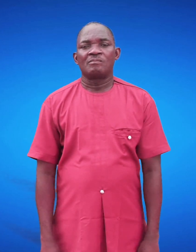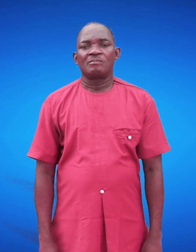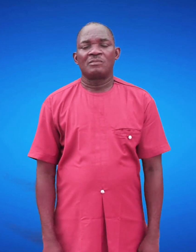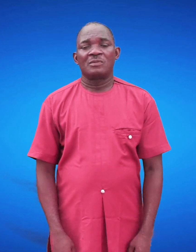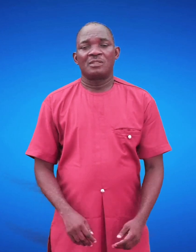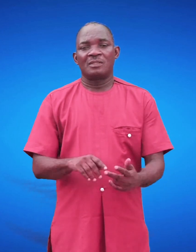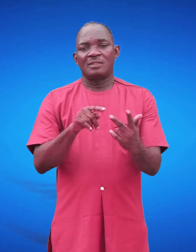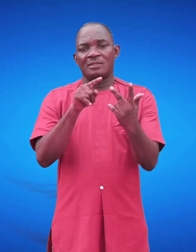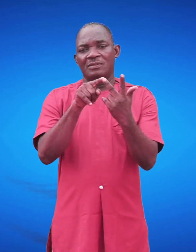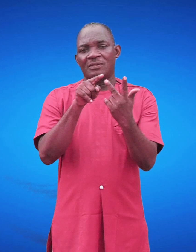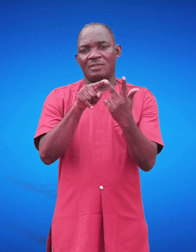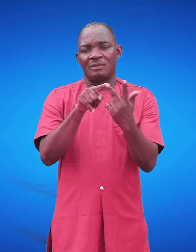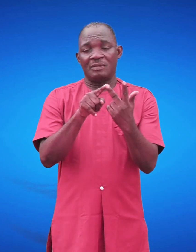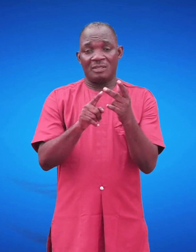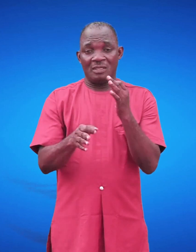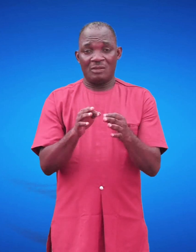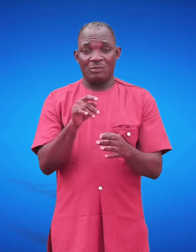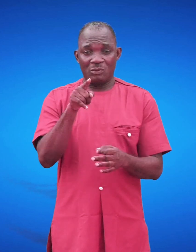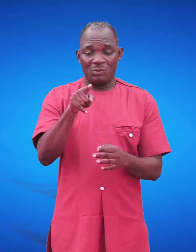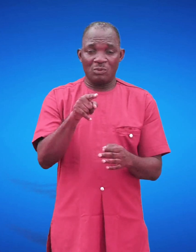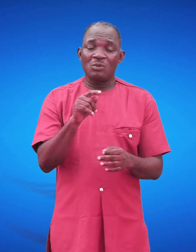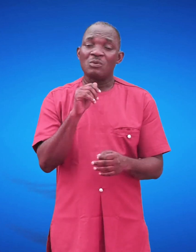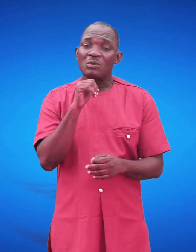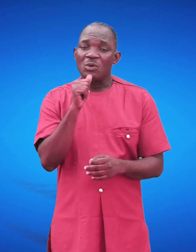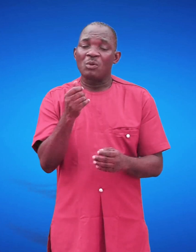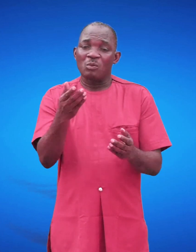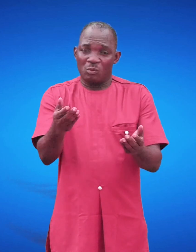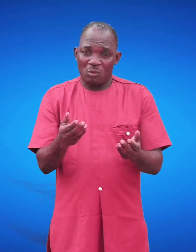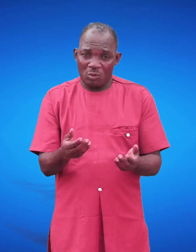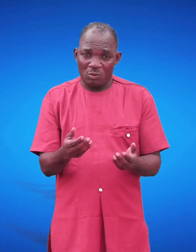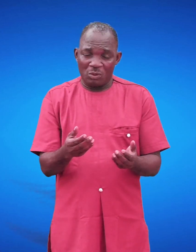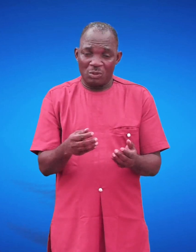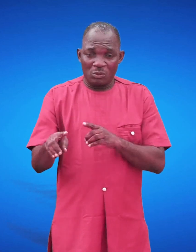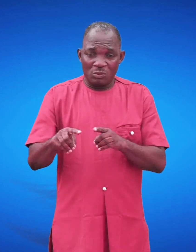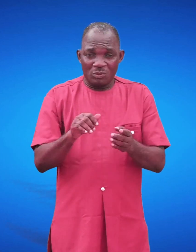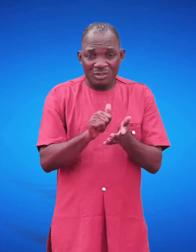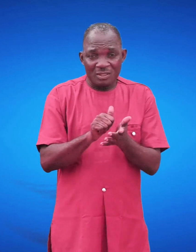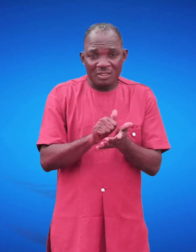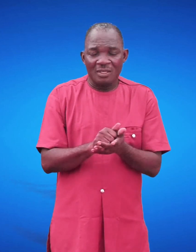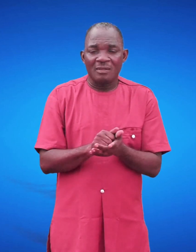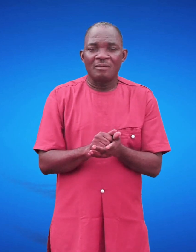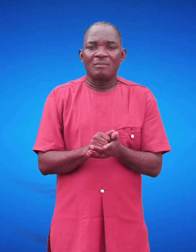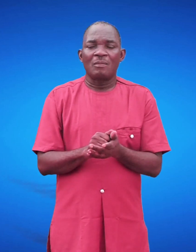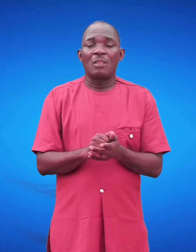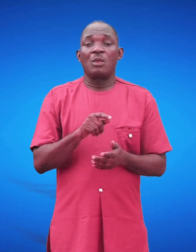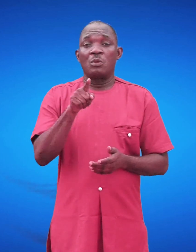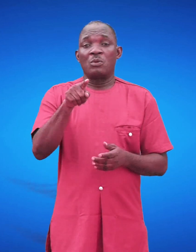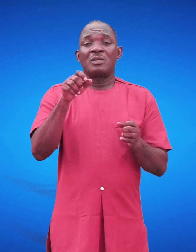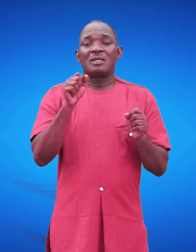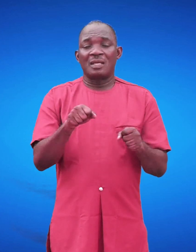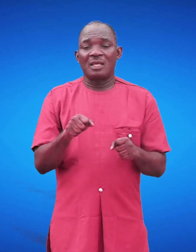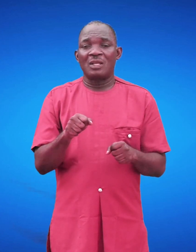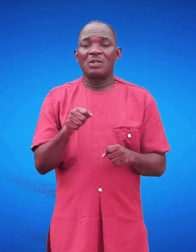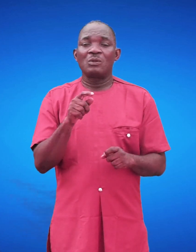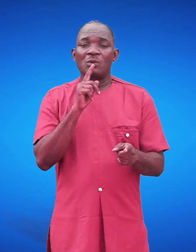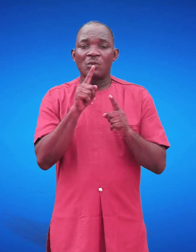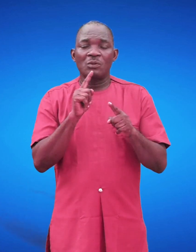3. If you do not want to do this, you can speak to the head